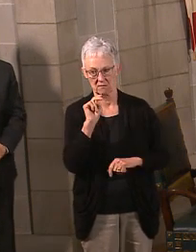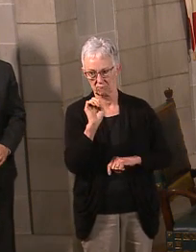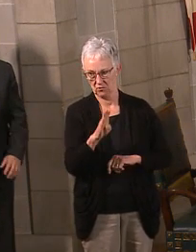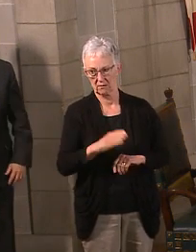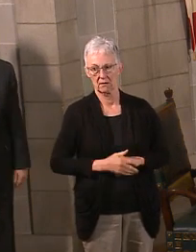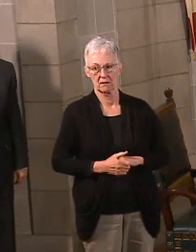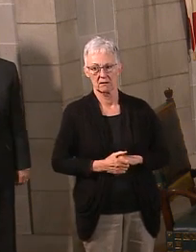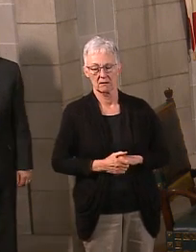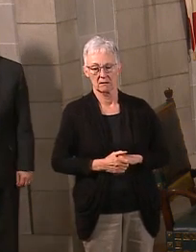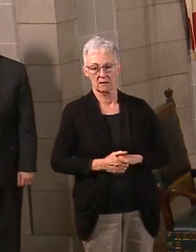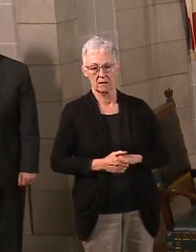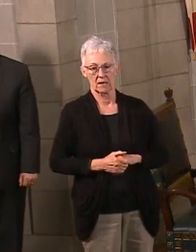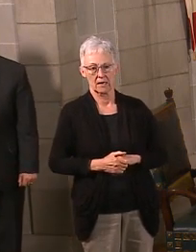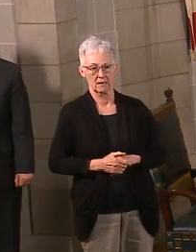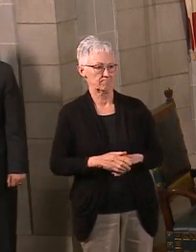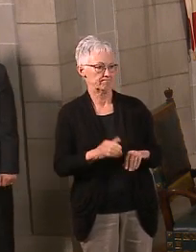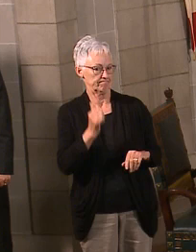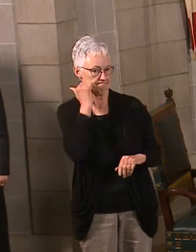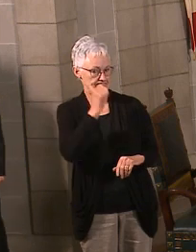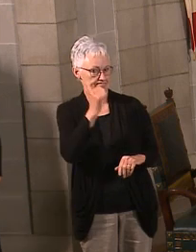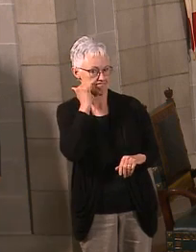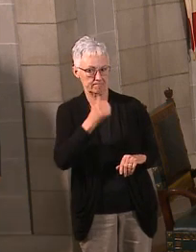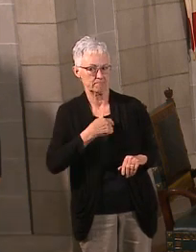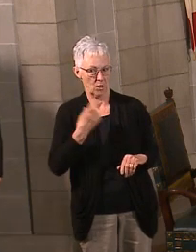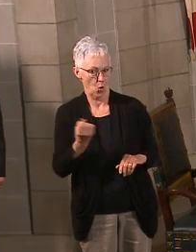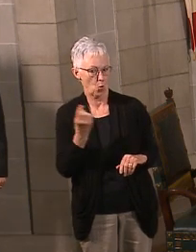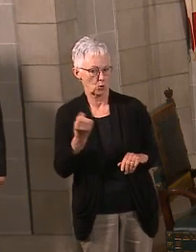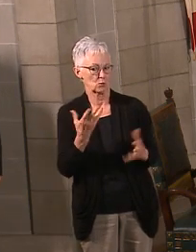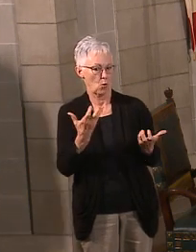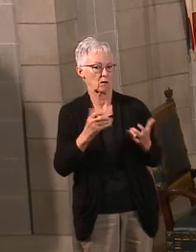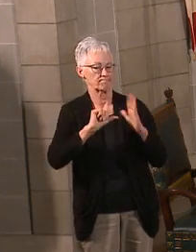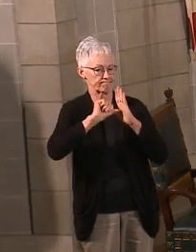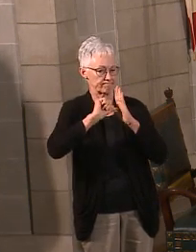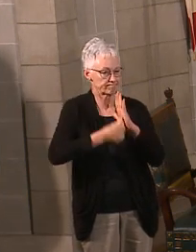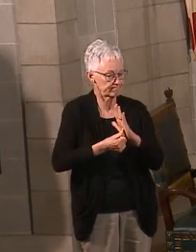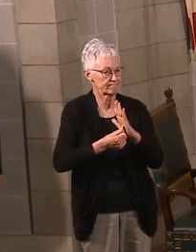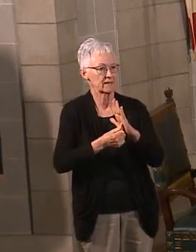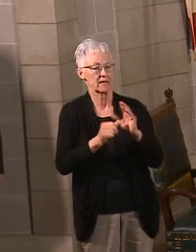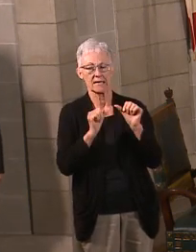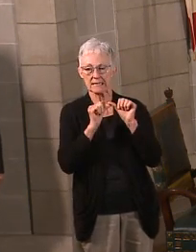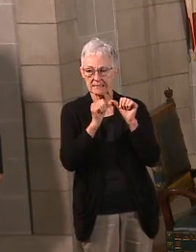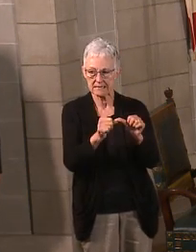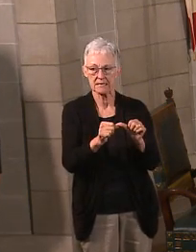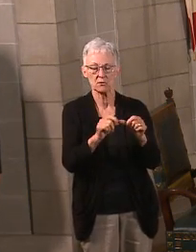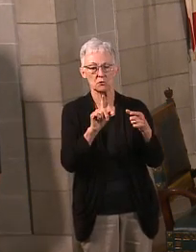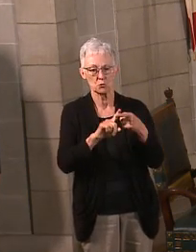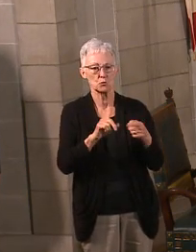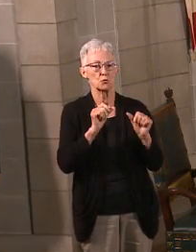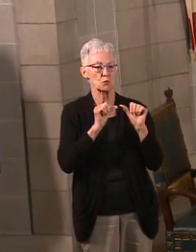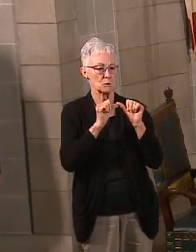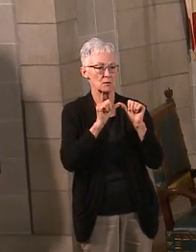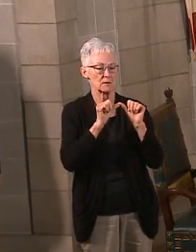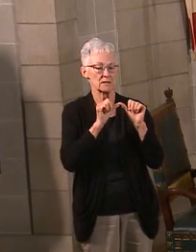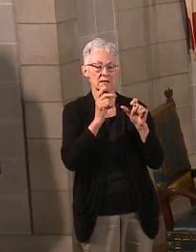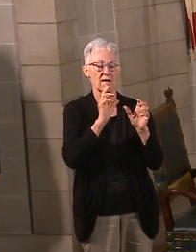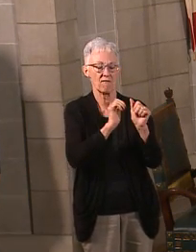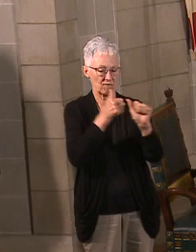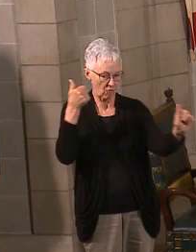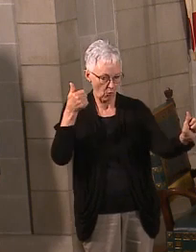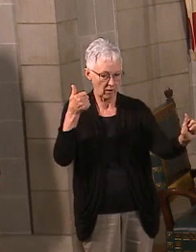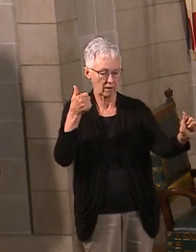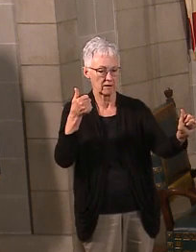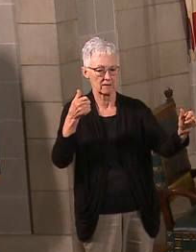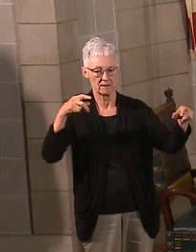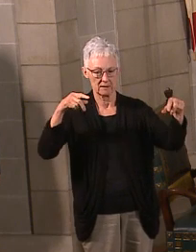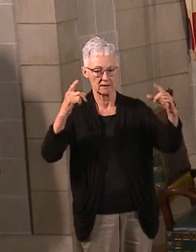as always, I'm going to emphasize that we want people to continue to practice social distancing, physical distancing, thank you Stan